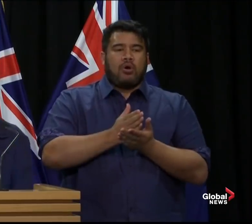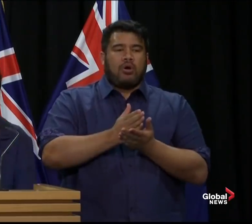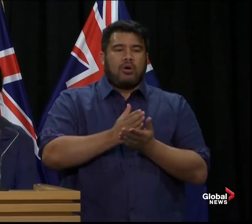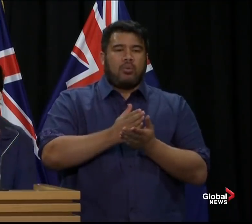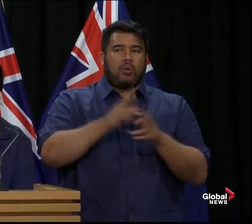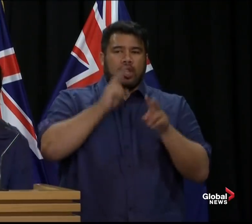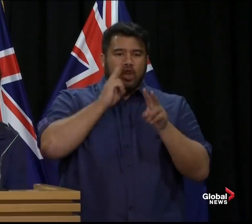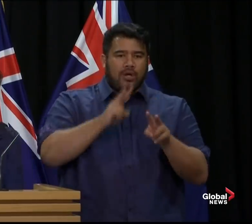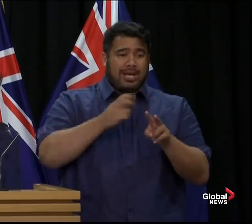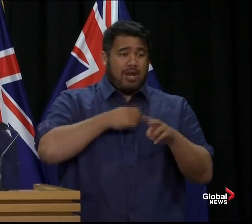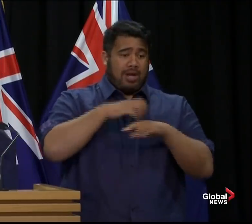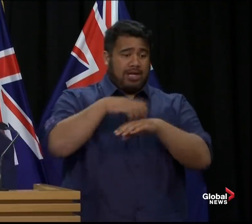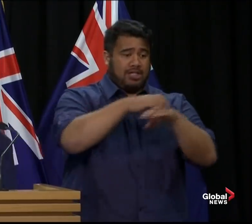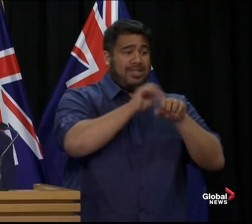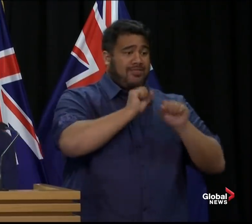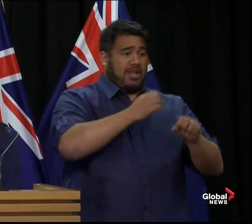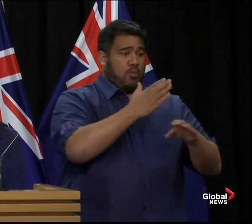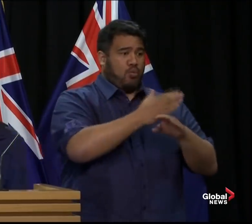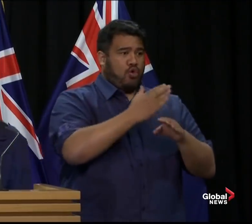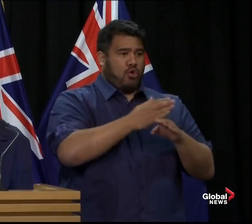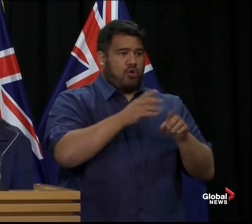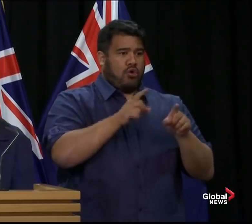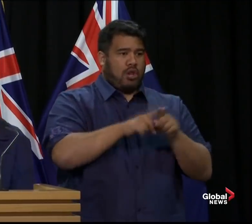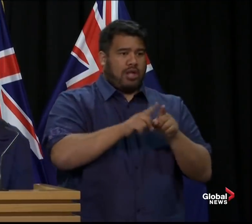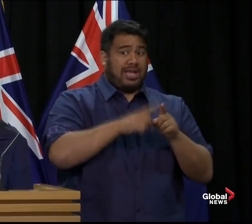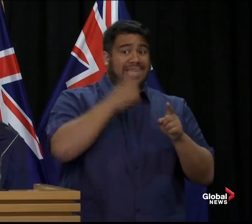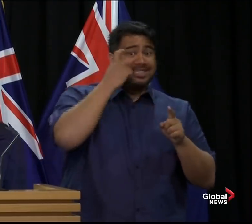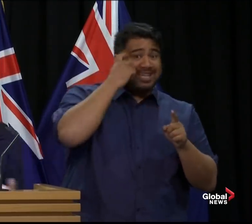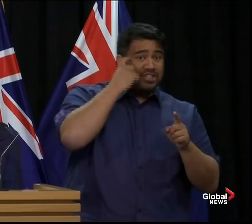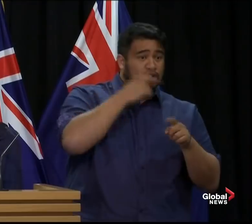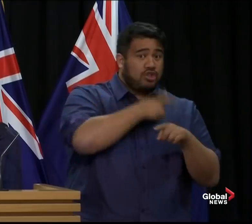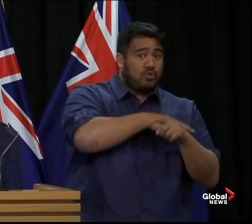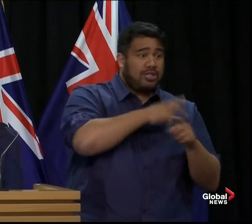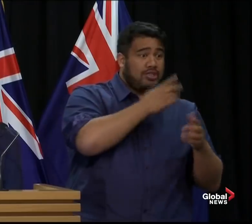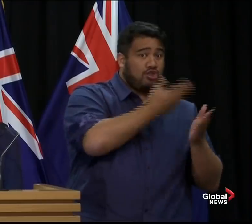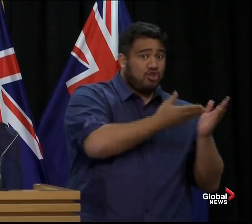the work of our agencies, not just our intelligence